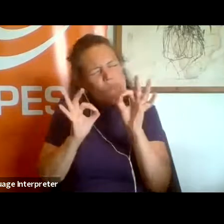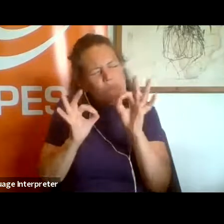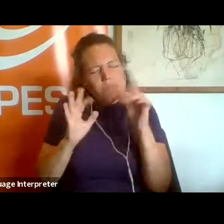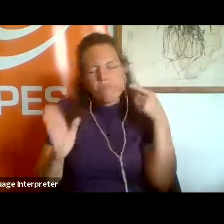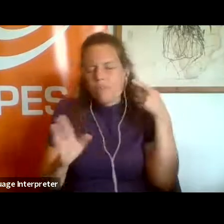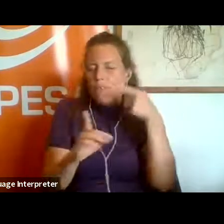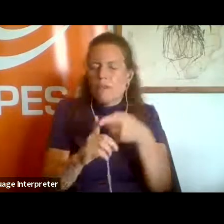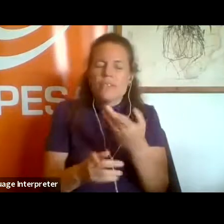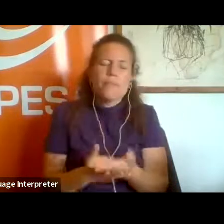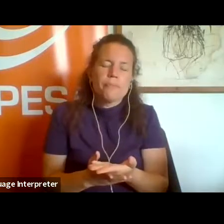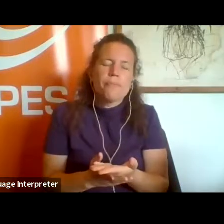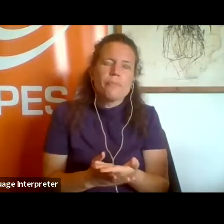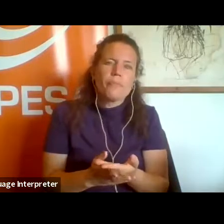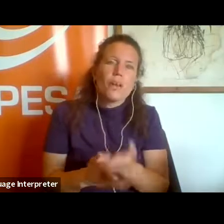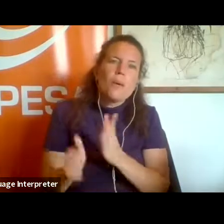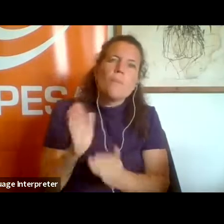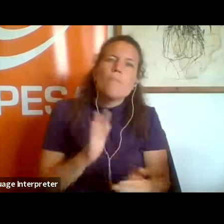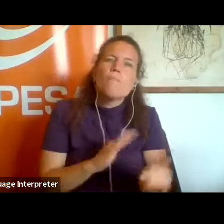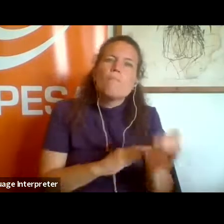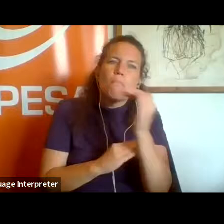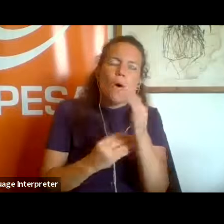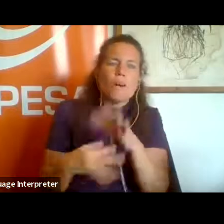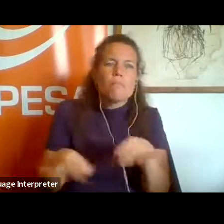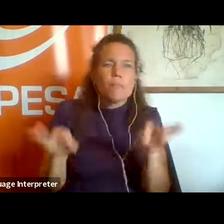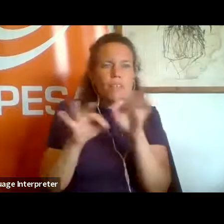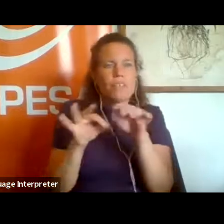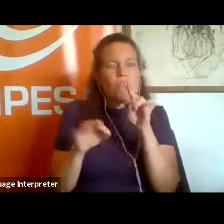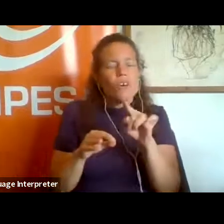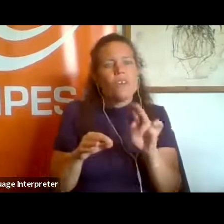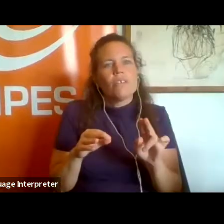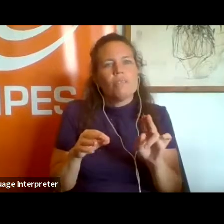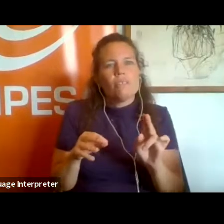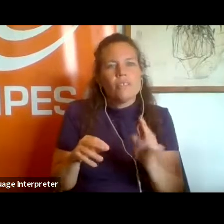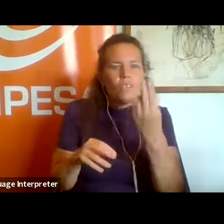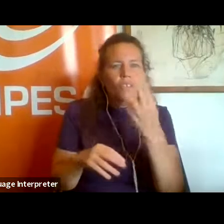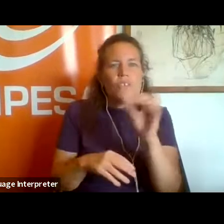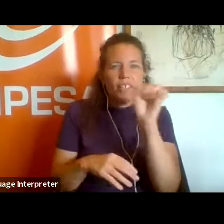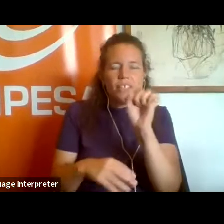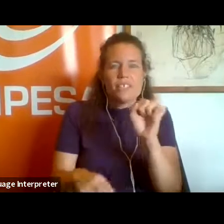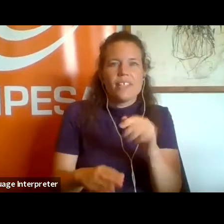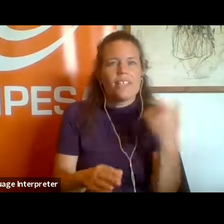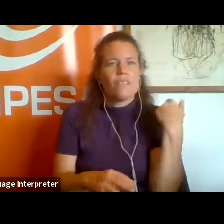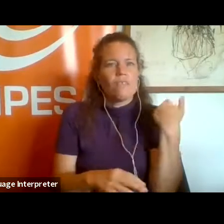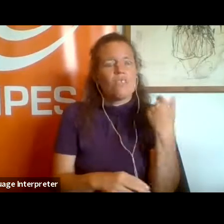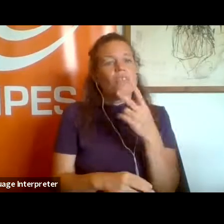relevant to the United States, we've recently saw the SolarWinds attack.